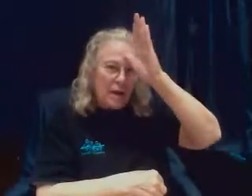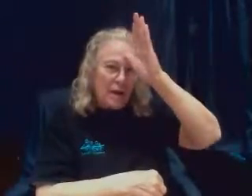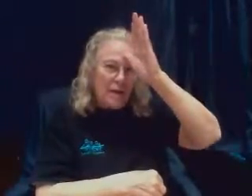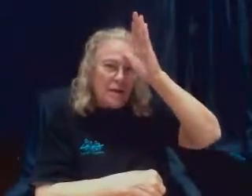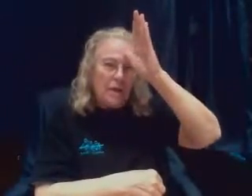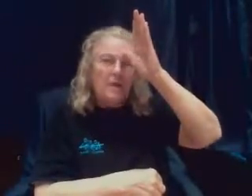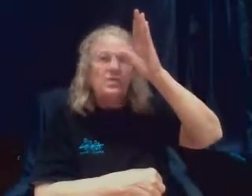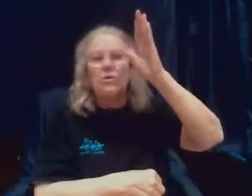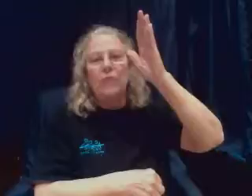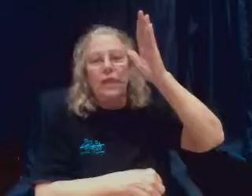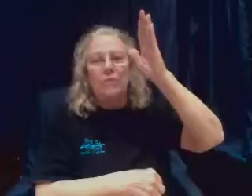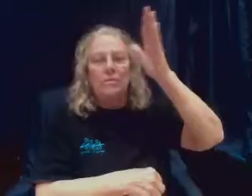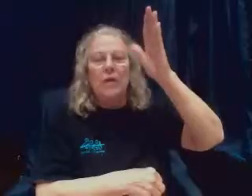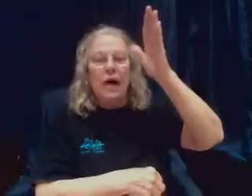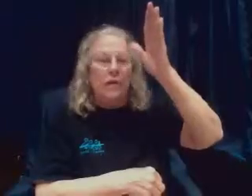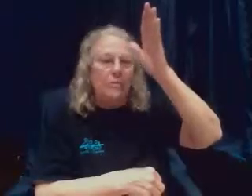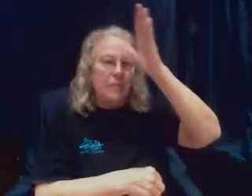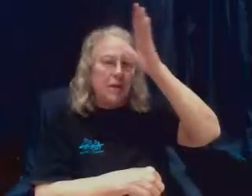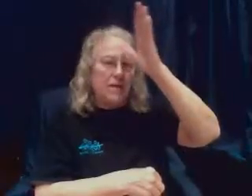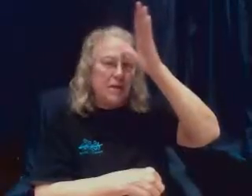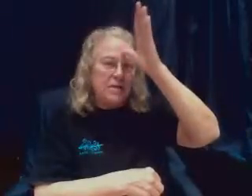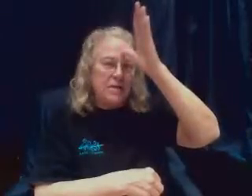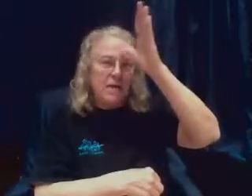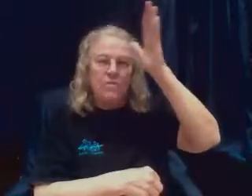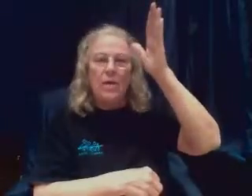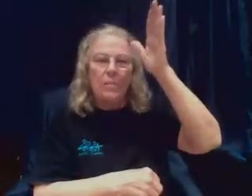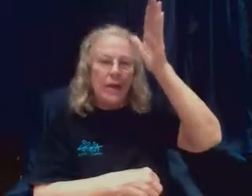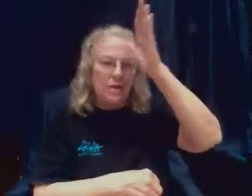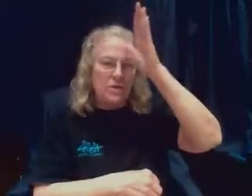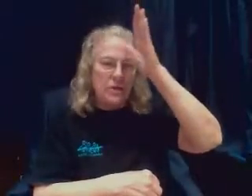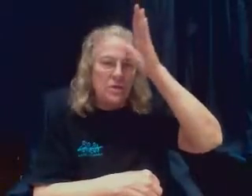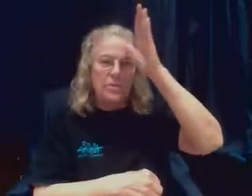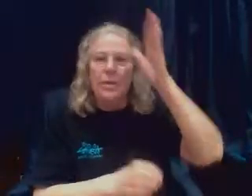God, so that, as I say, that thumb lands in the middle.